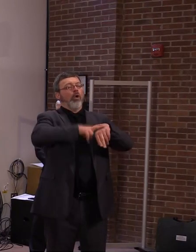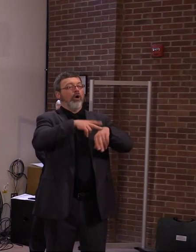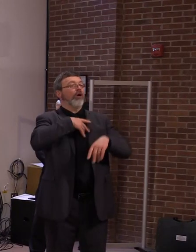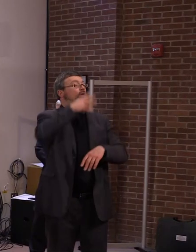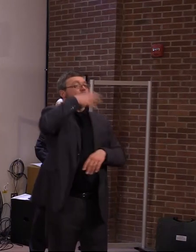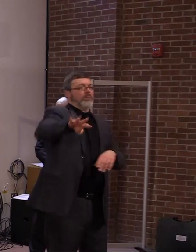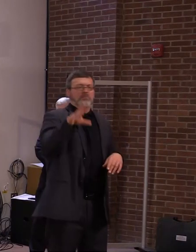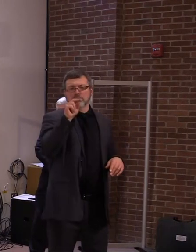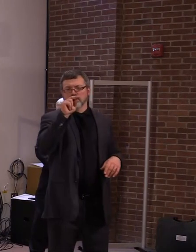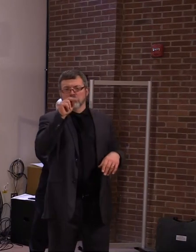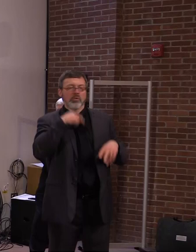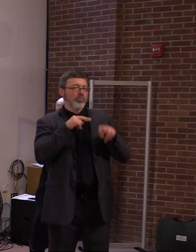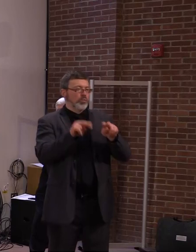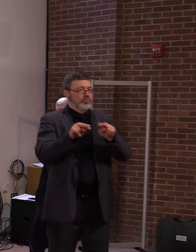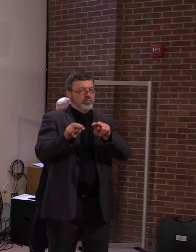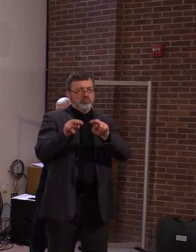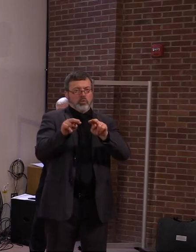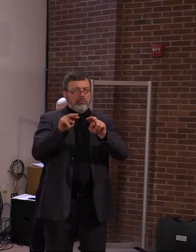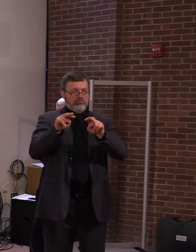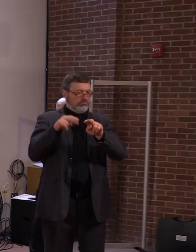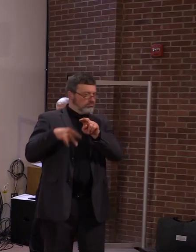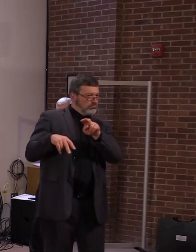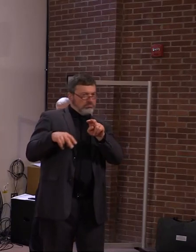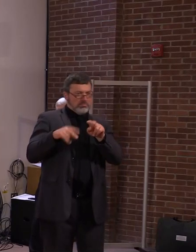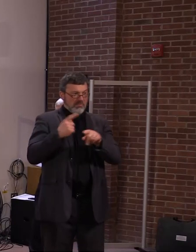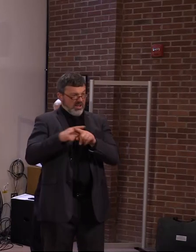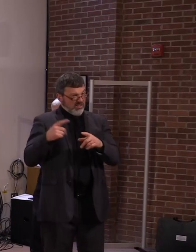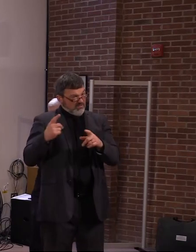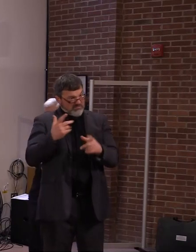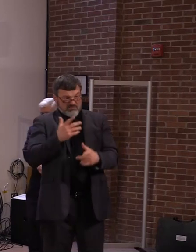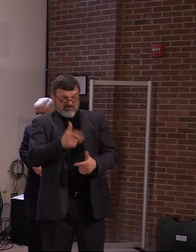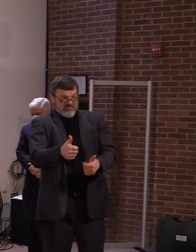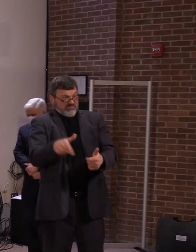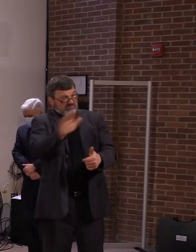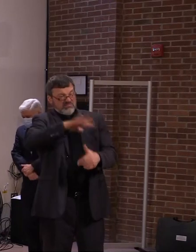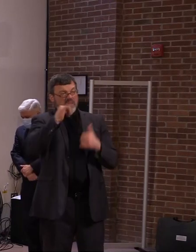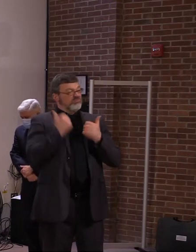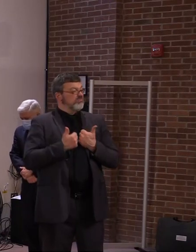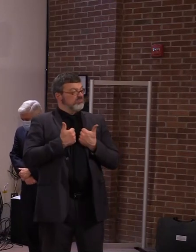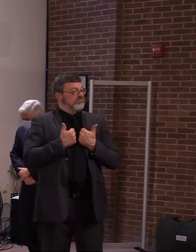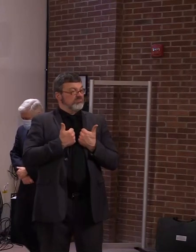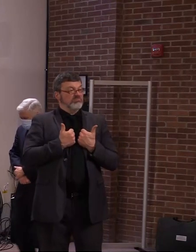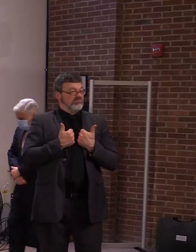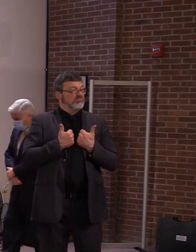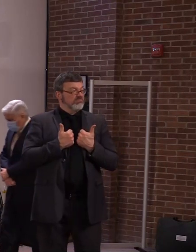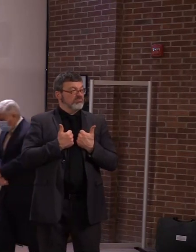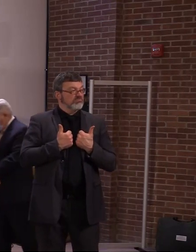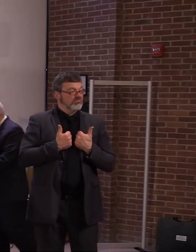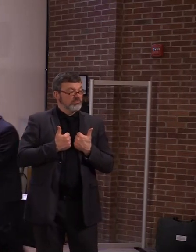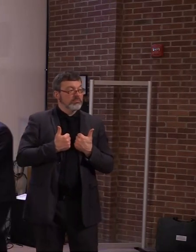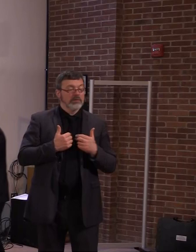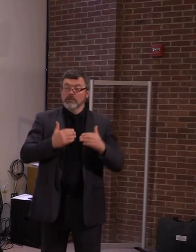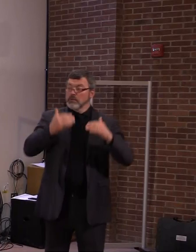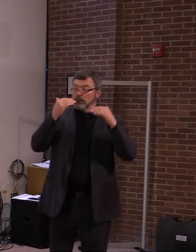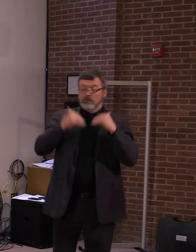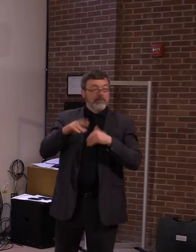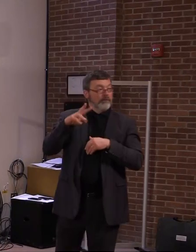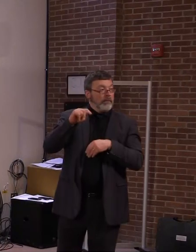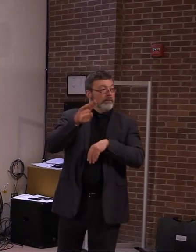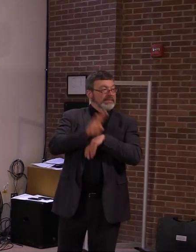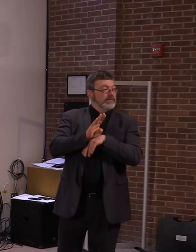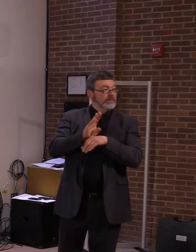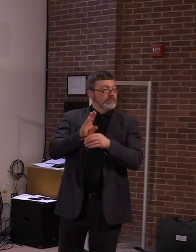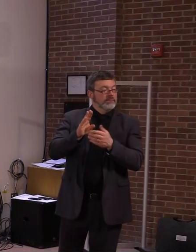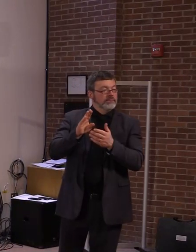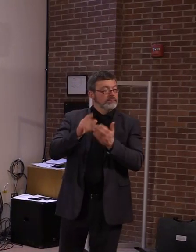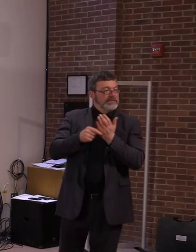All right, and I have a question for Secretary Smith also. First of all, Mike, thank you for all your years of service. I really